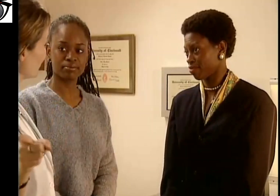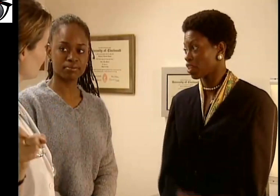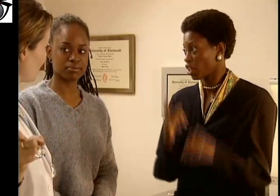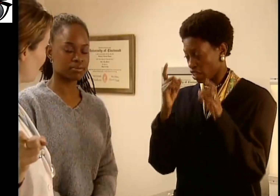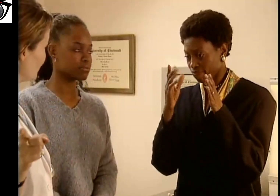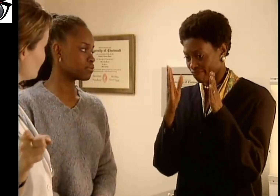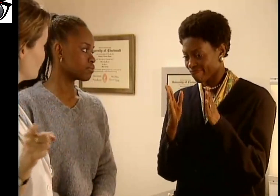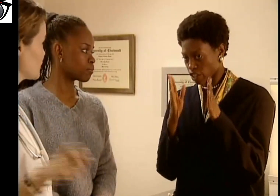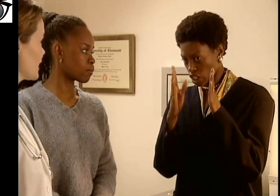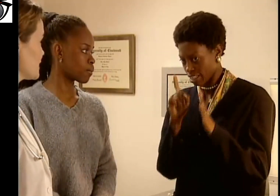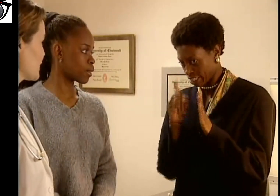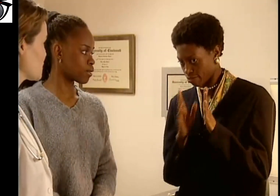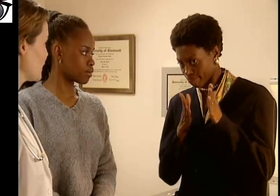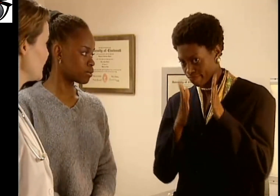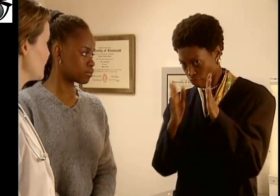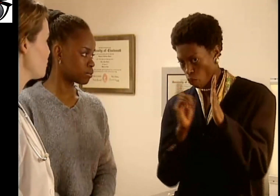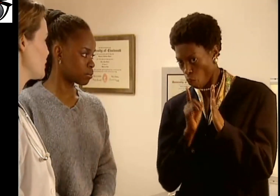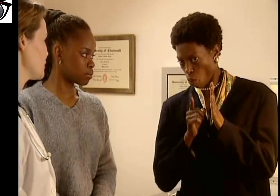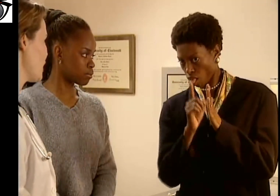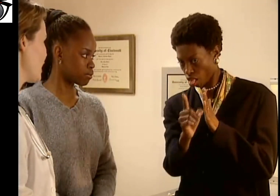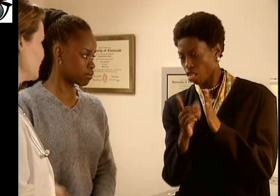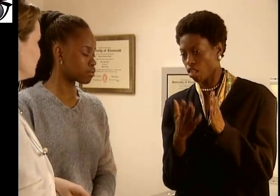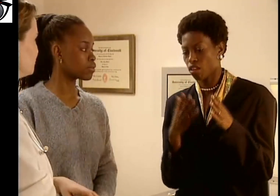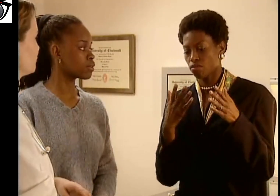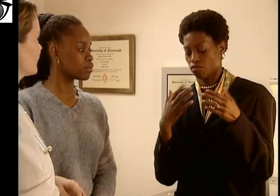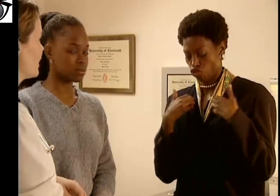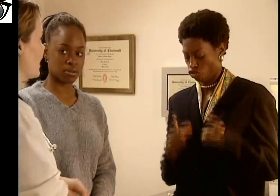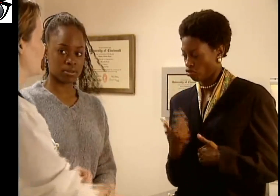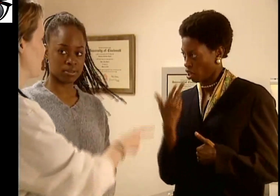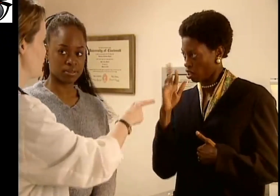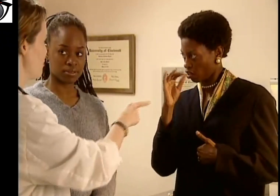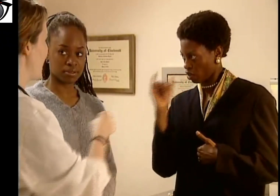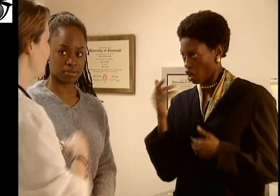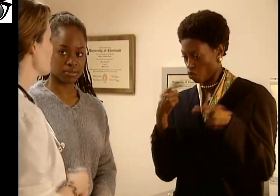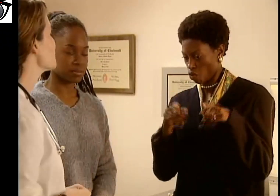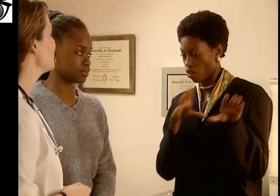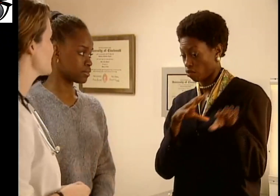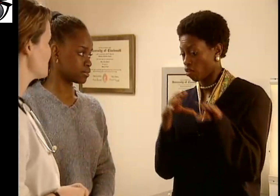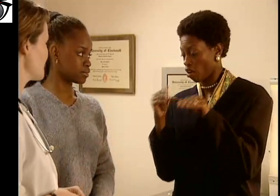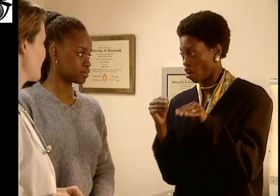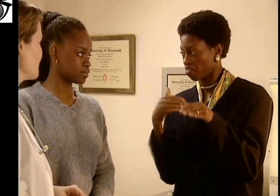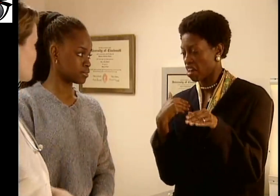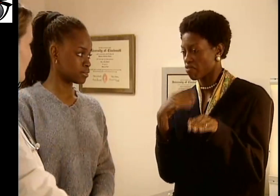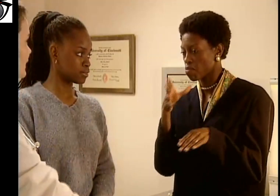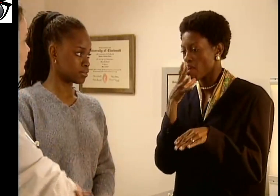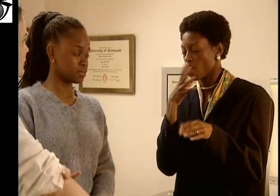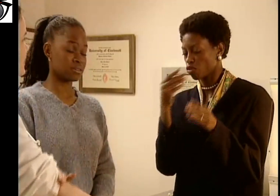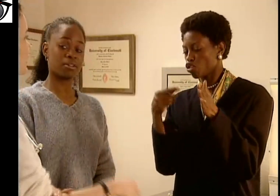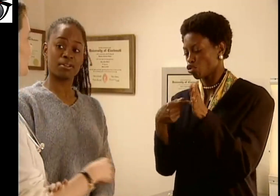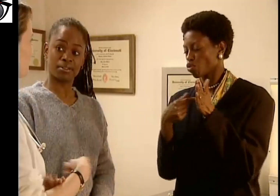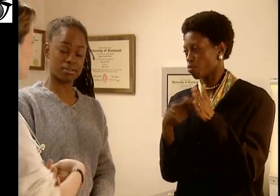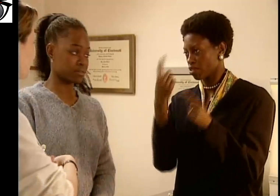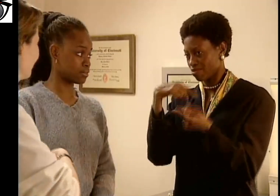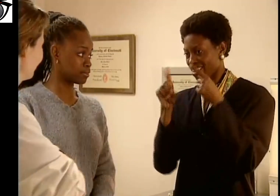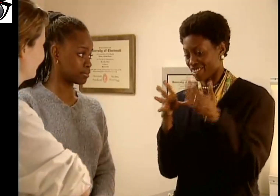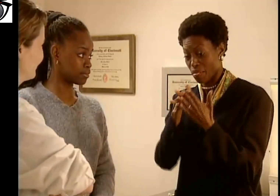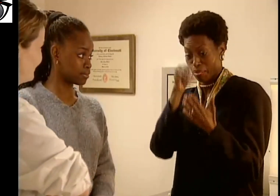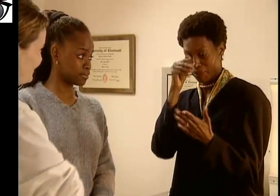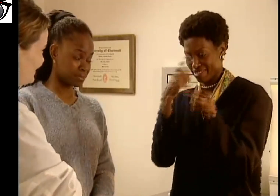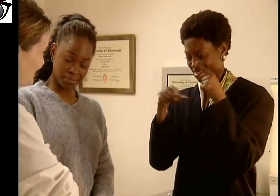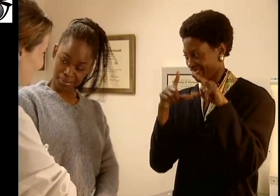You need to go down the hall for a chest x-ray, and while you're gone, I'll have your mom show me some signs so I can learn sign